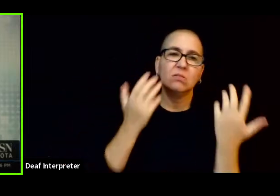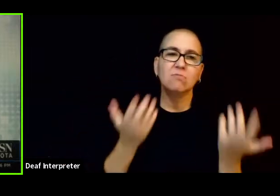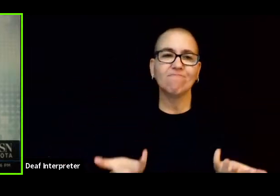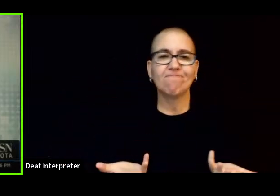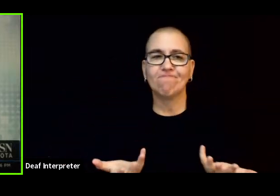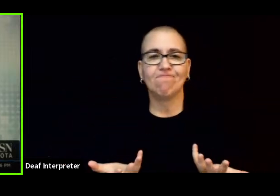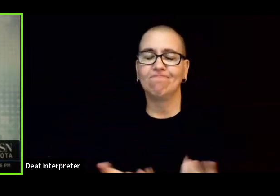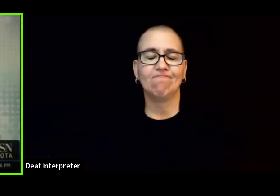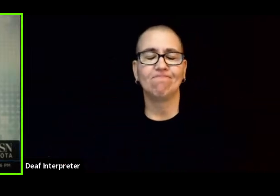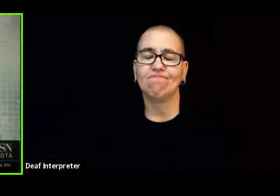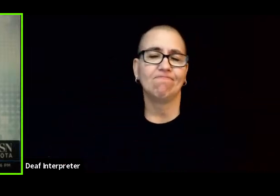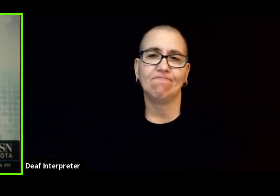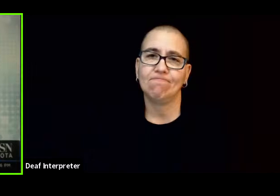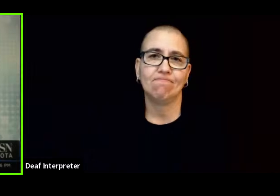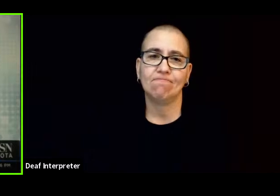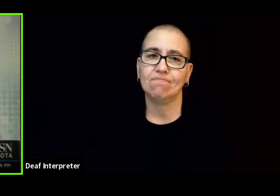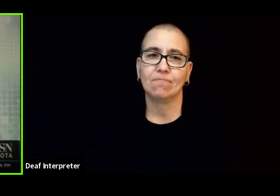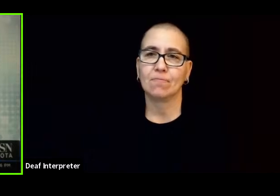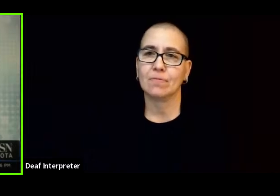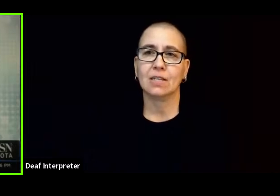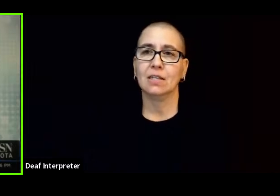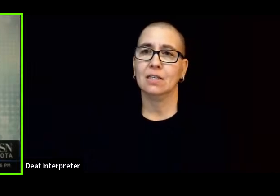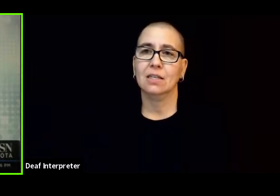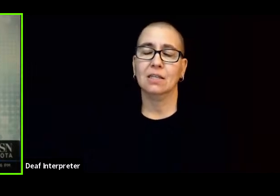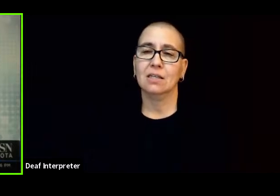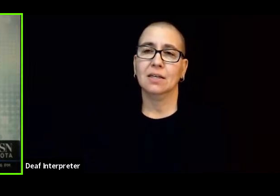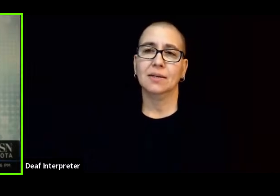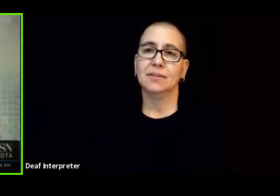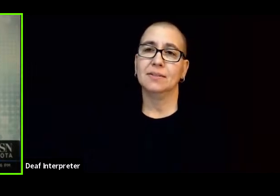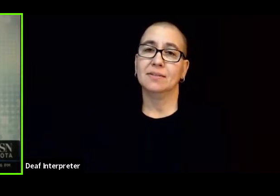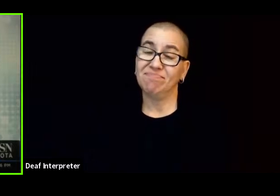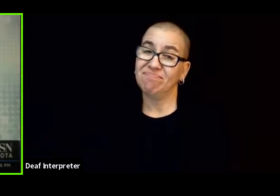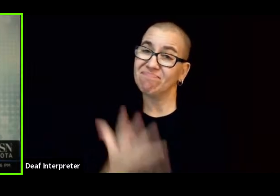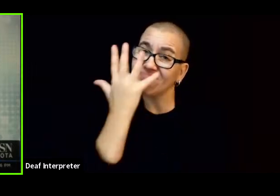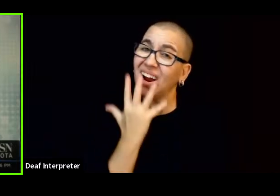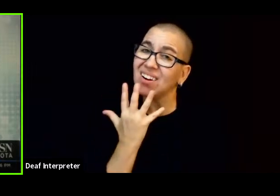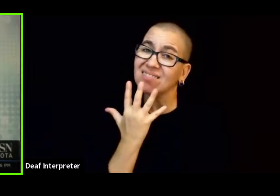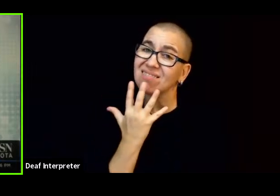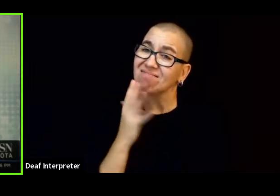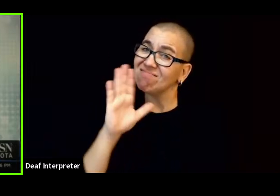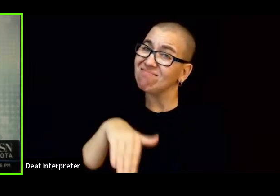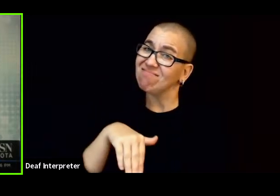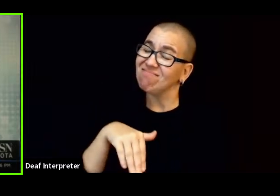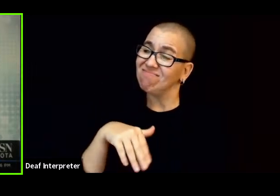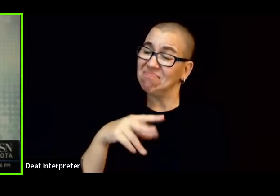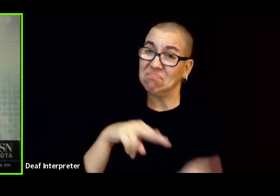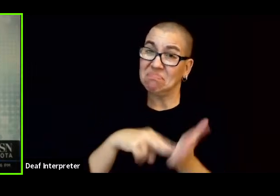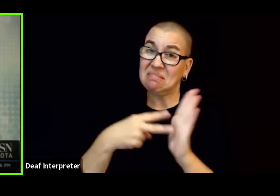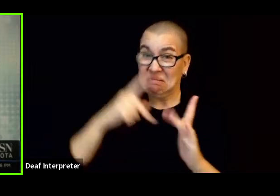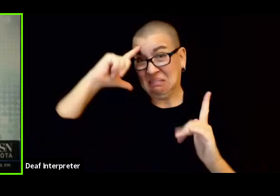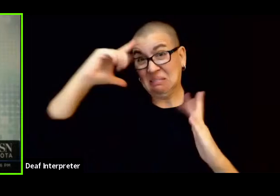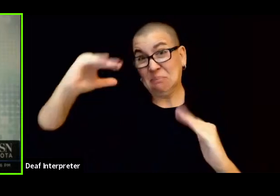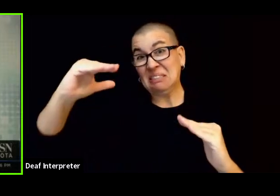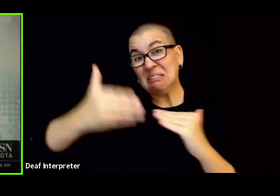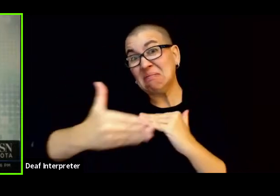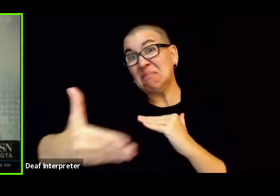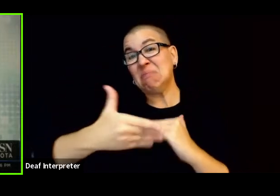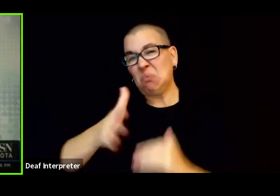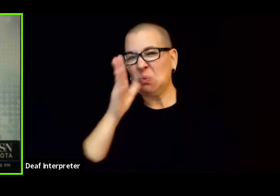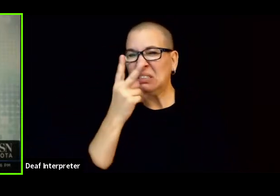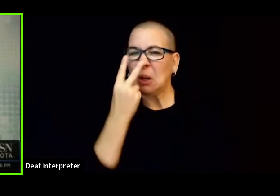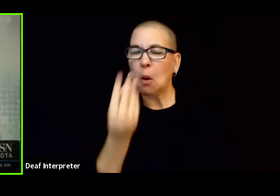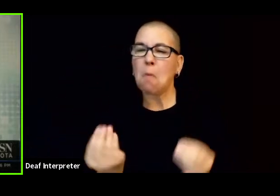among long-term care residents and sadly increasing deaths. That's why you hear us on these regular media